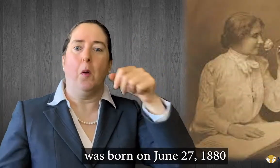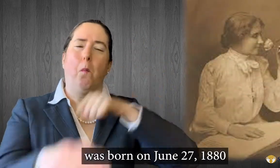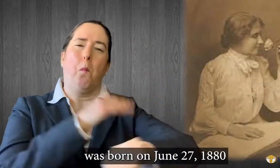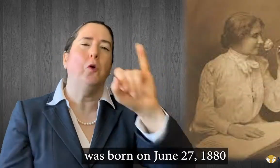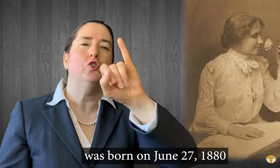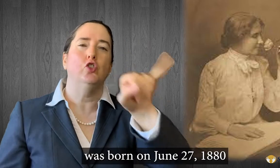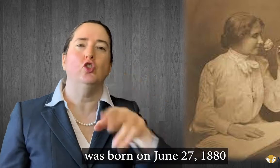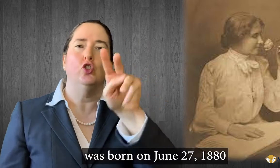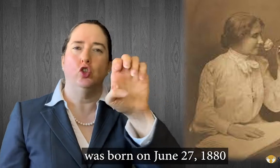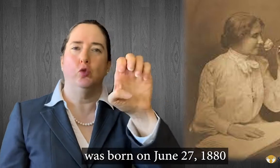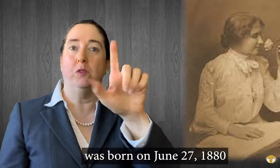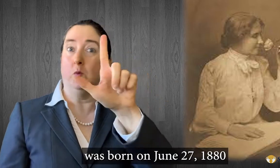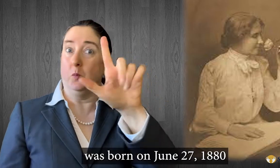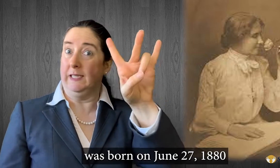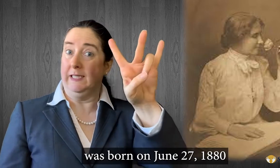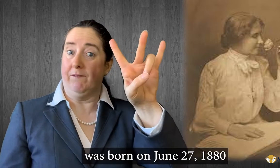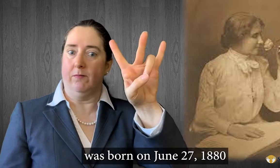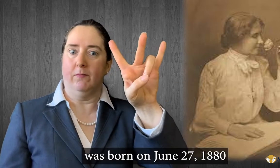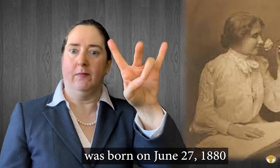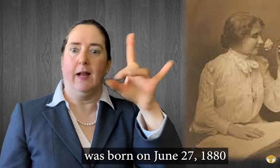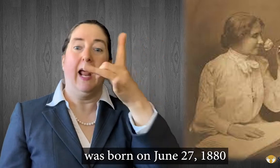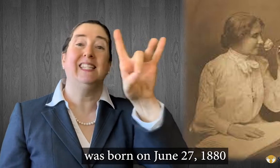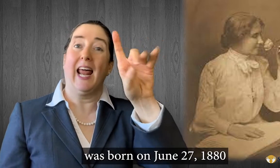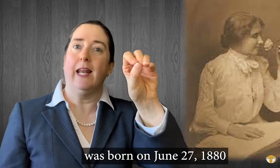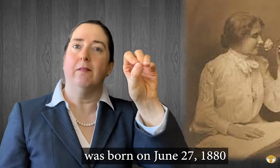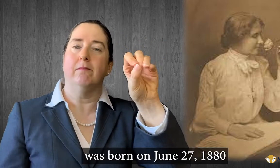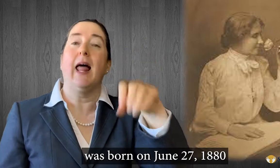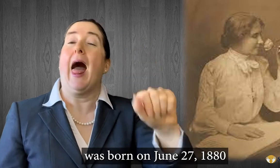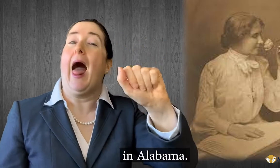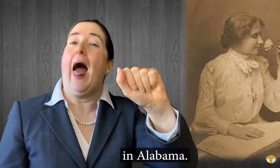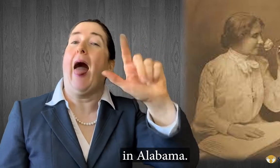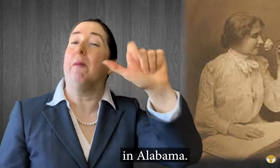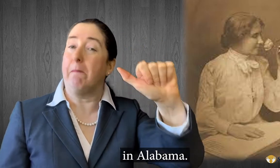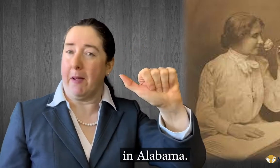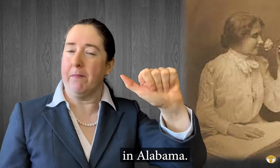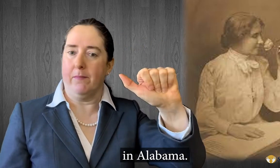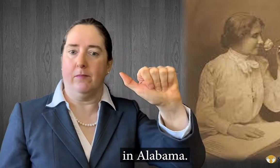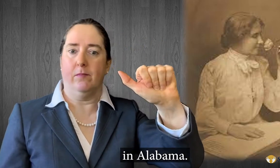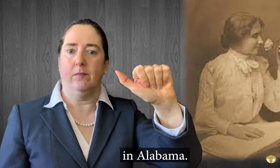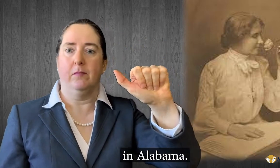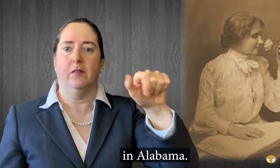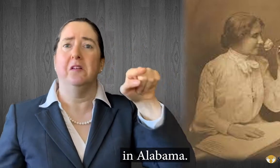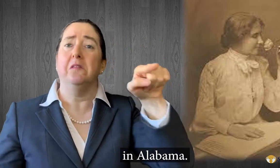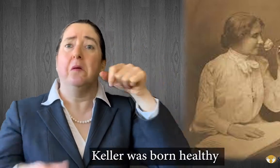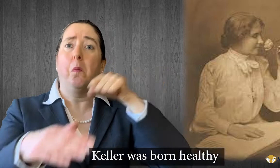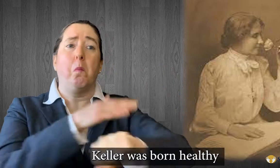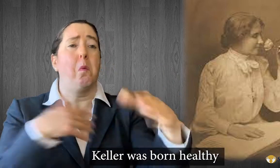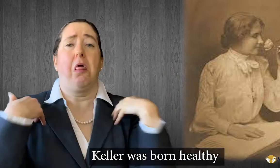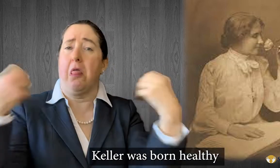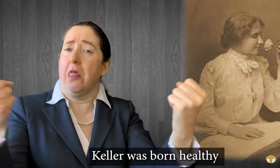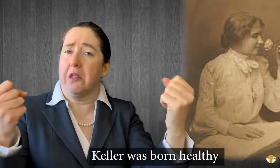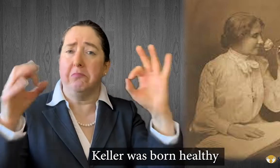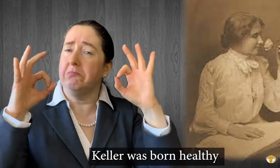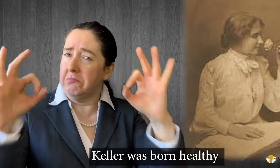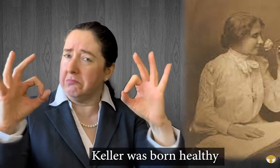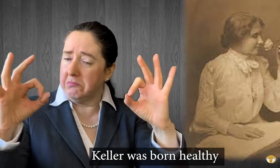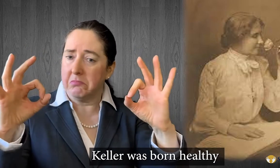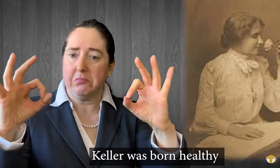Helen Keller was born on June 27th, 1880 in Alabama. Keller was born healthy.